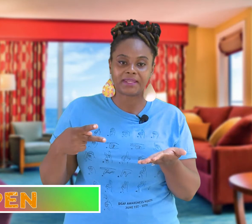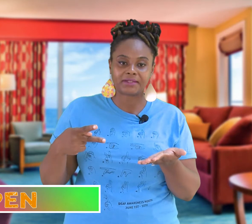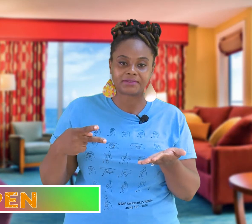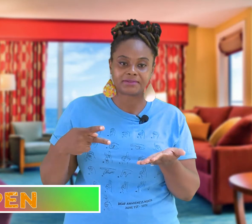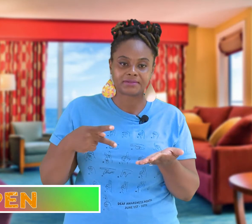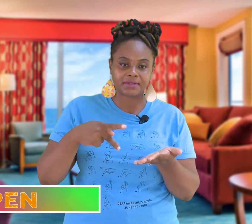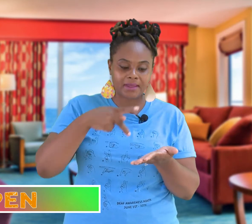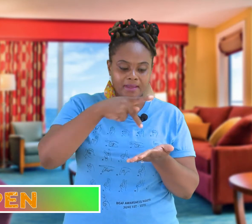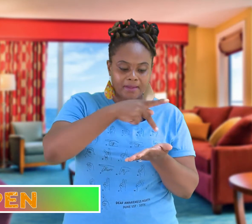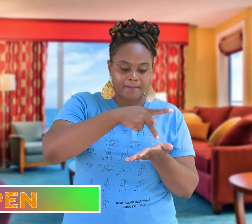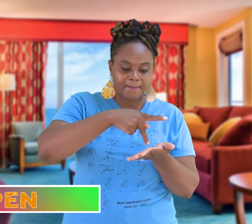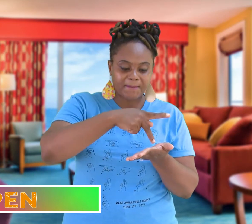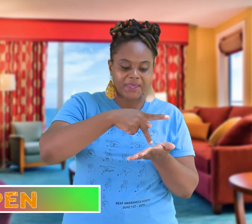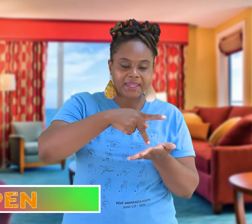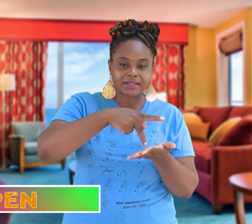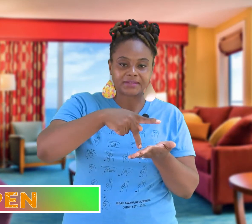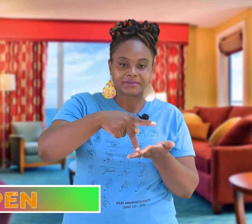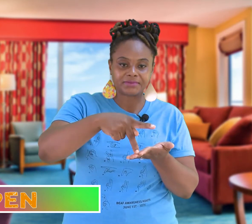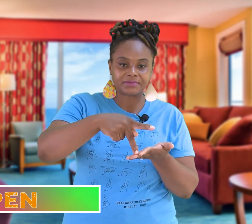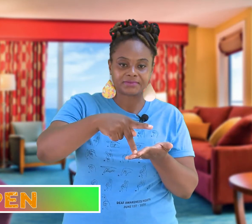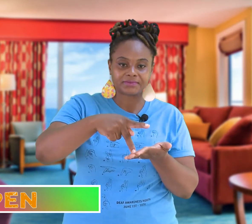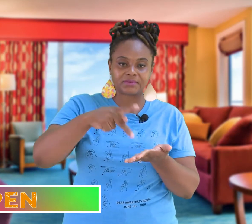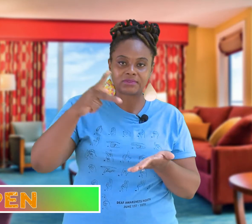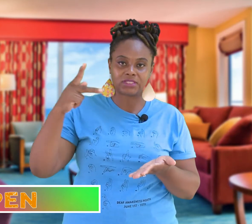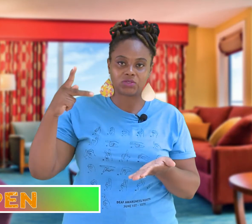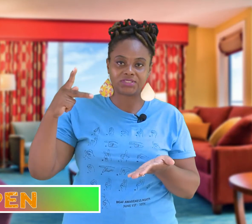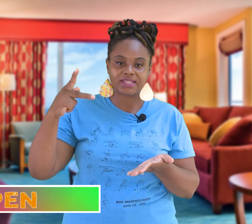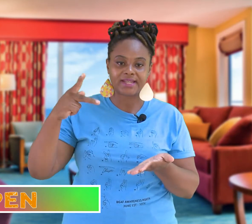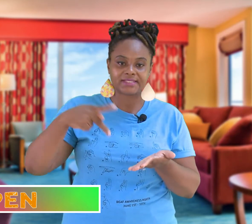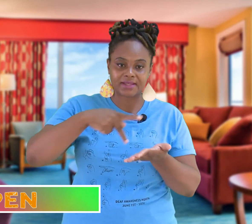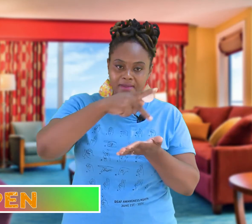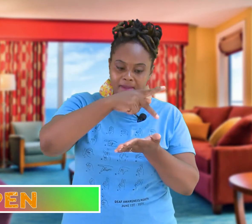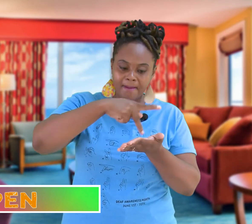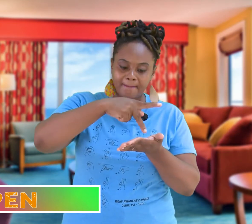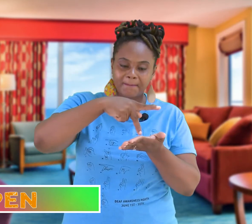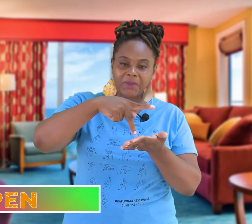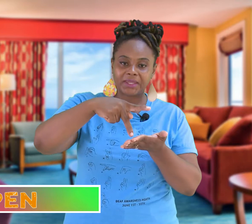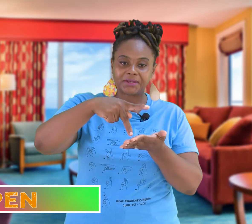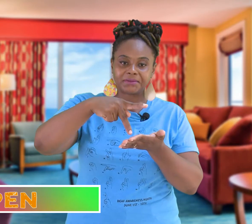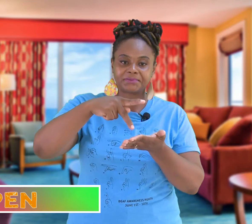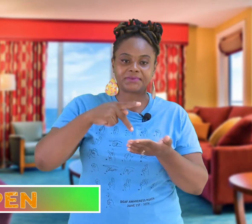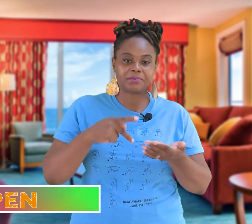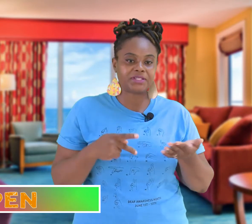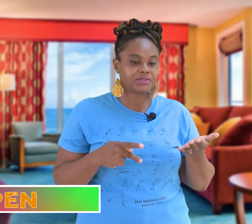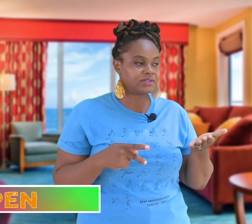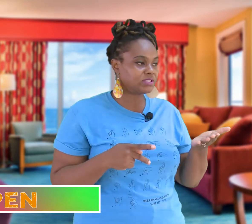pen. Pen. Did you see that? Pen. Let me turn this